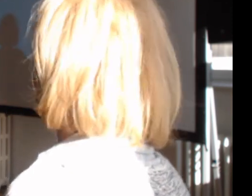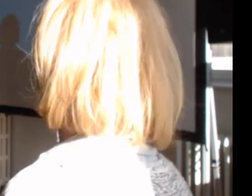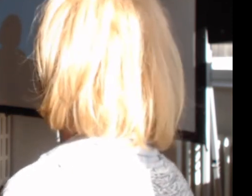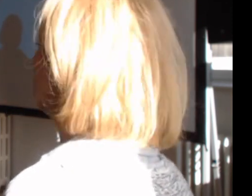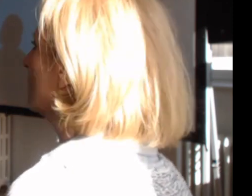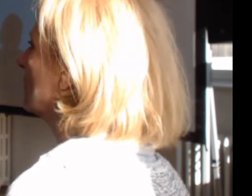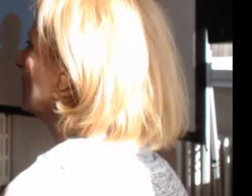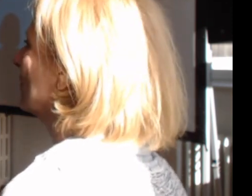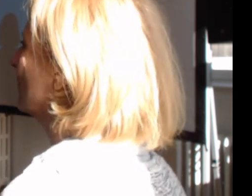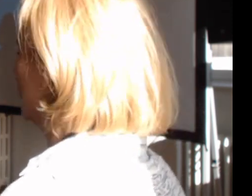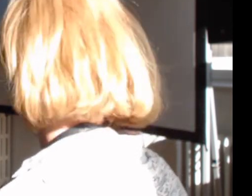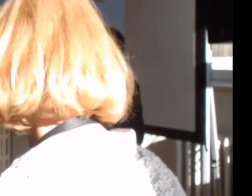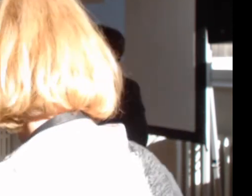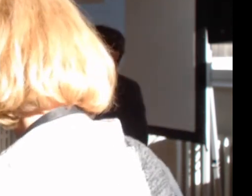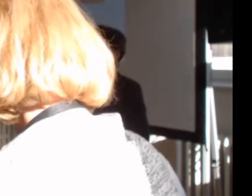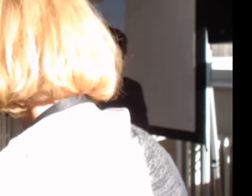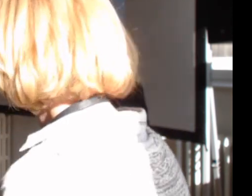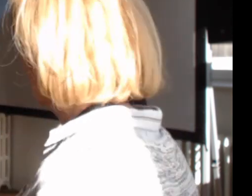Someone else?